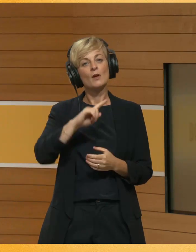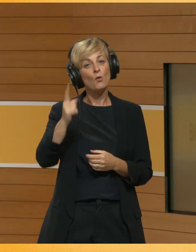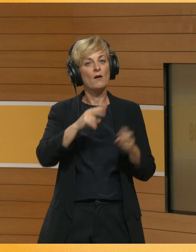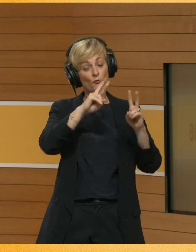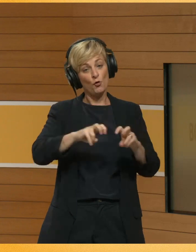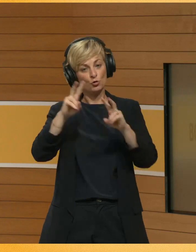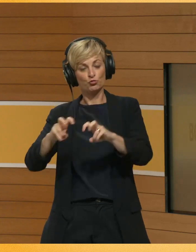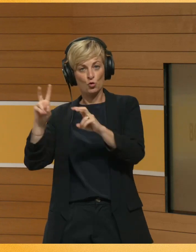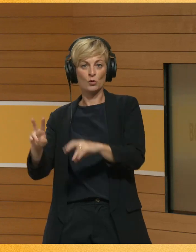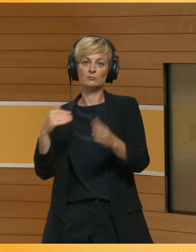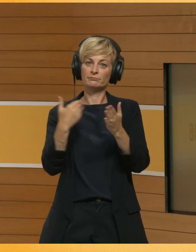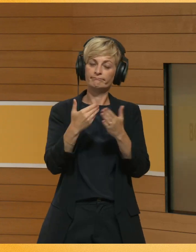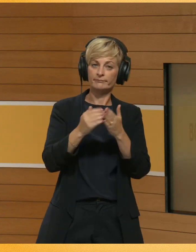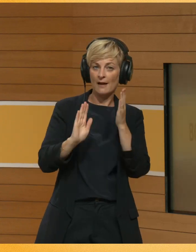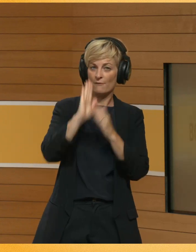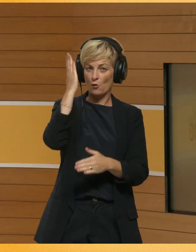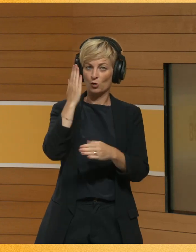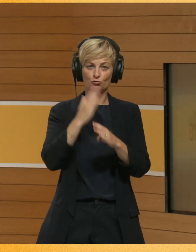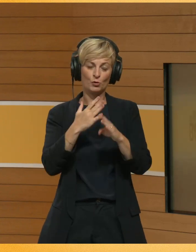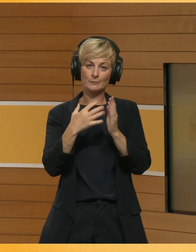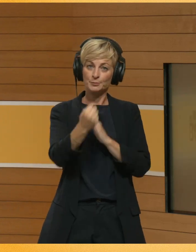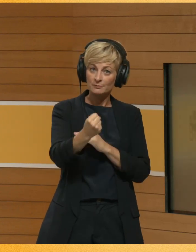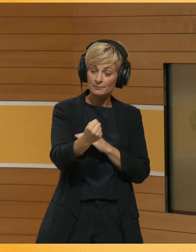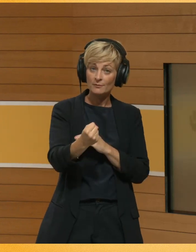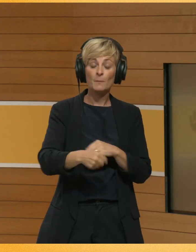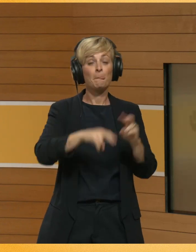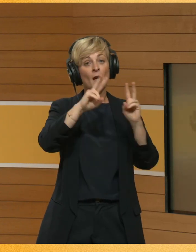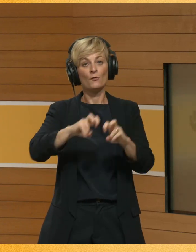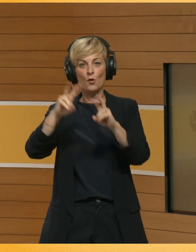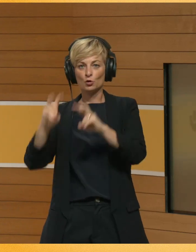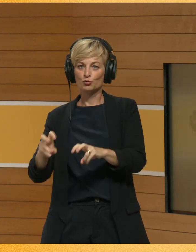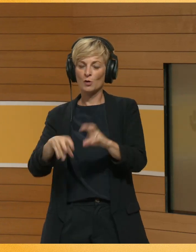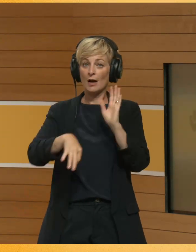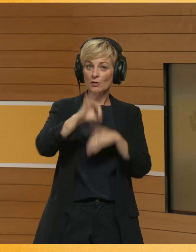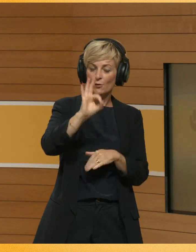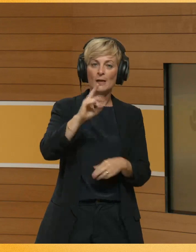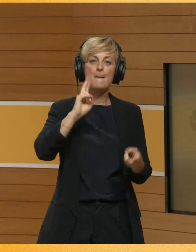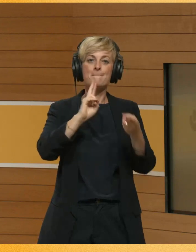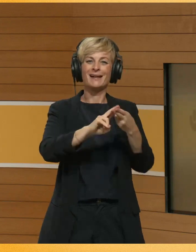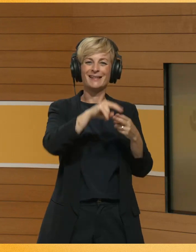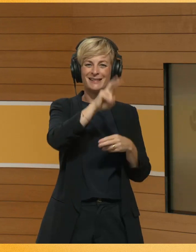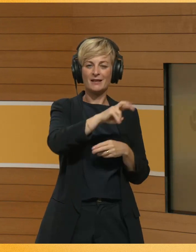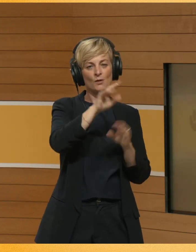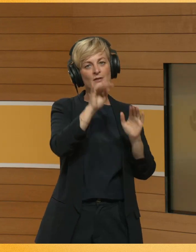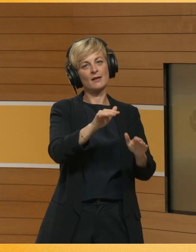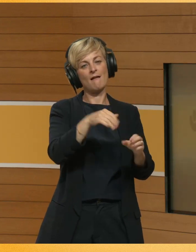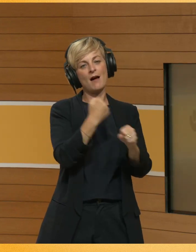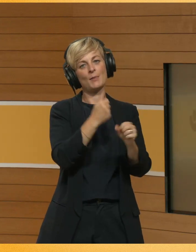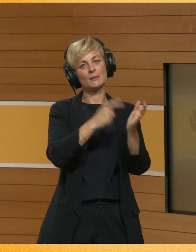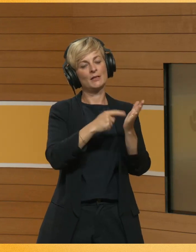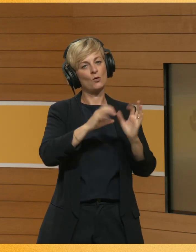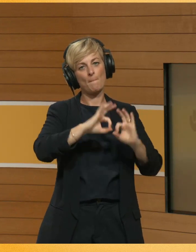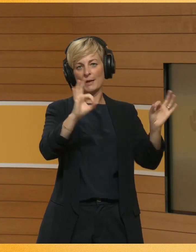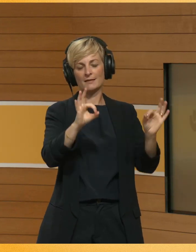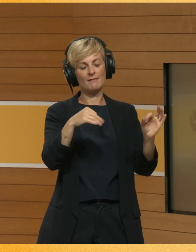they're associated with better work environment. And in particular, that this good work environment translates into better clinician